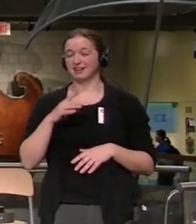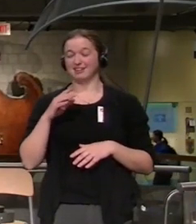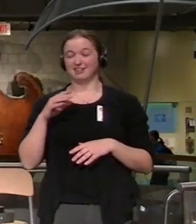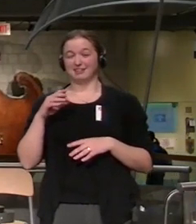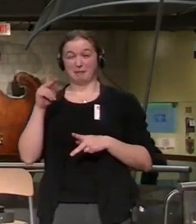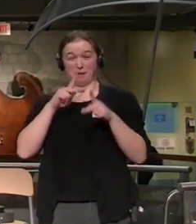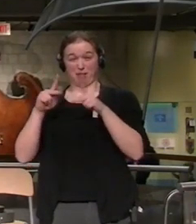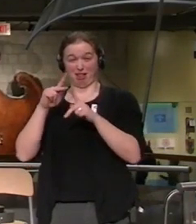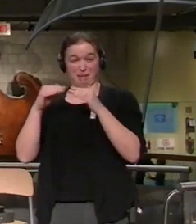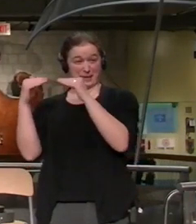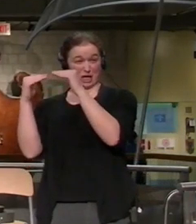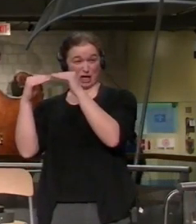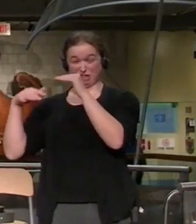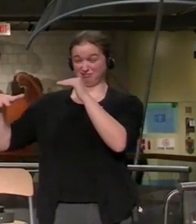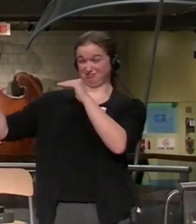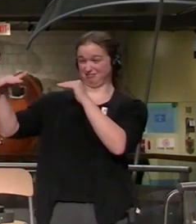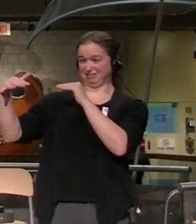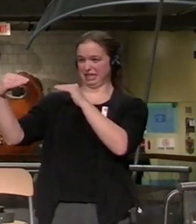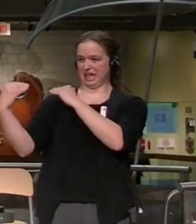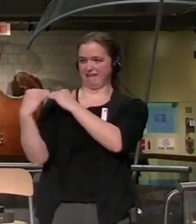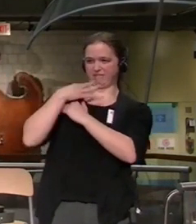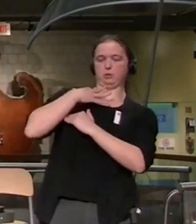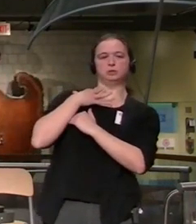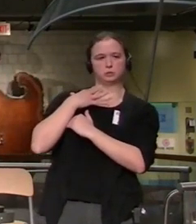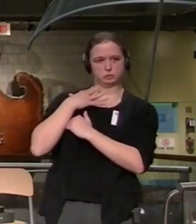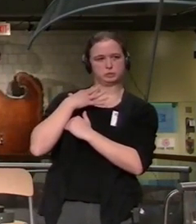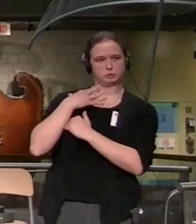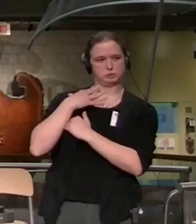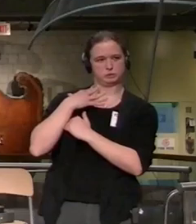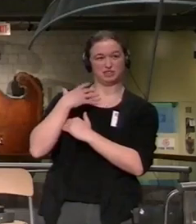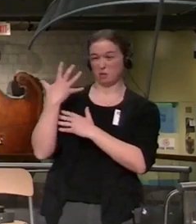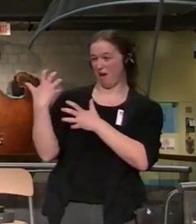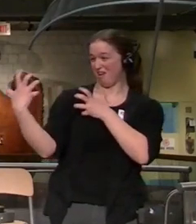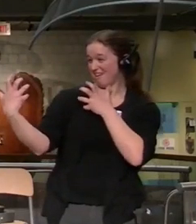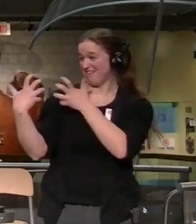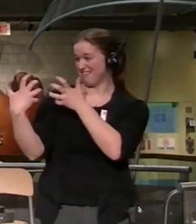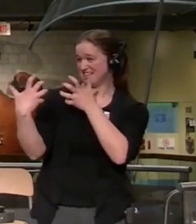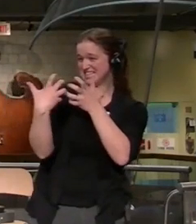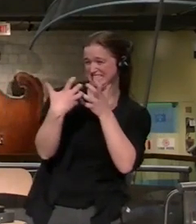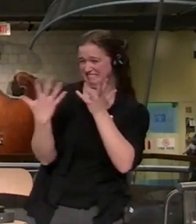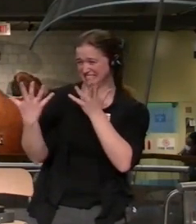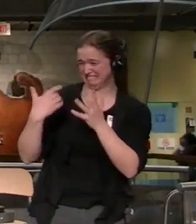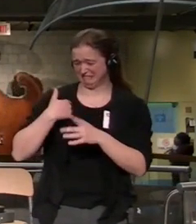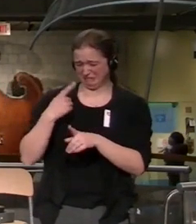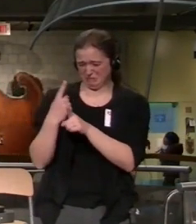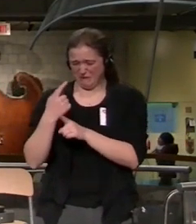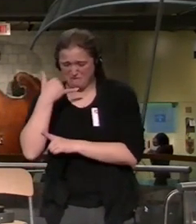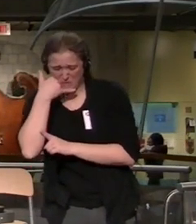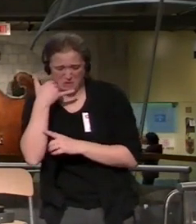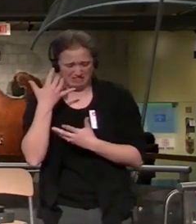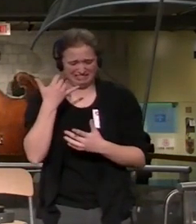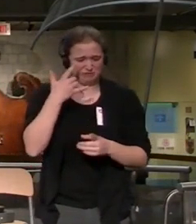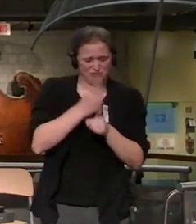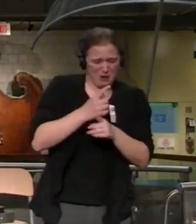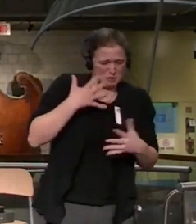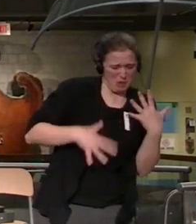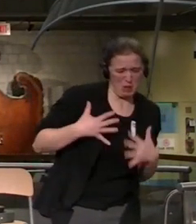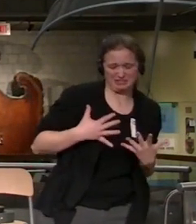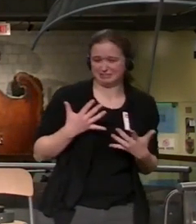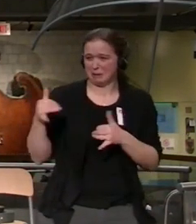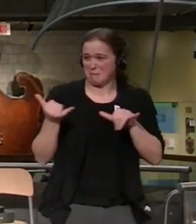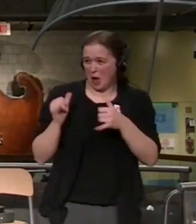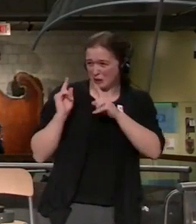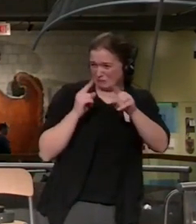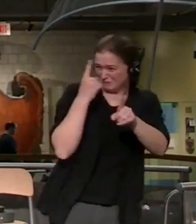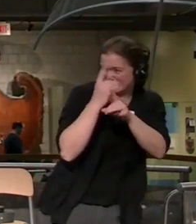peers. Nobody wants to be the odd duck out. Do I have the right genes? Do I have the right phone? Am I going to the right party? Well, you know, what we